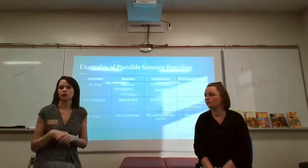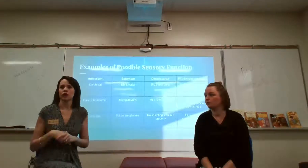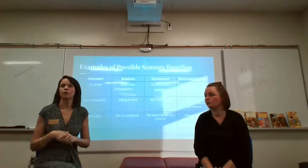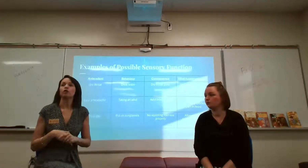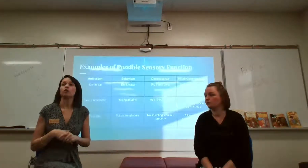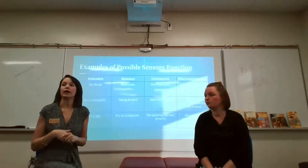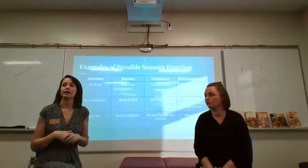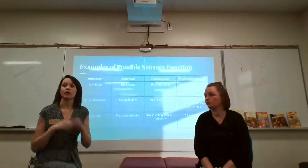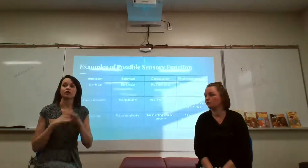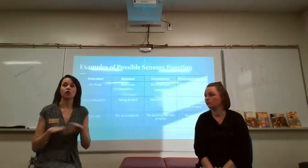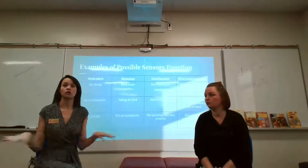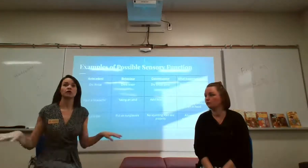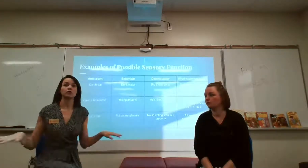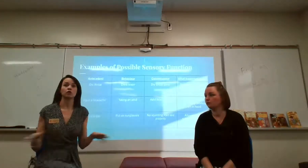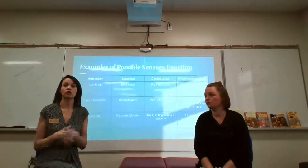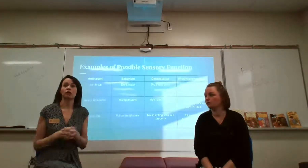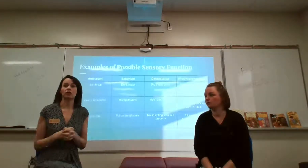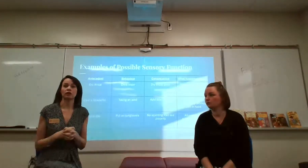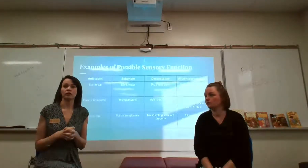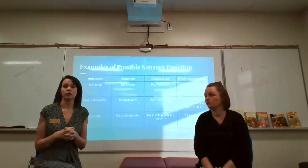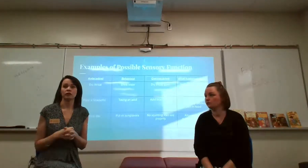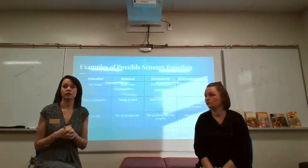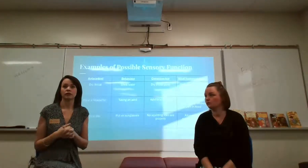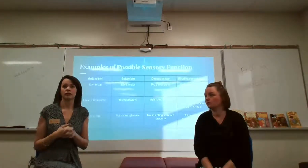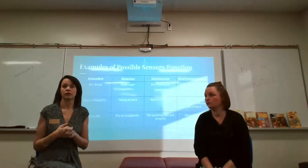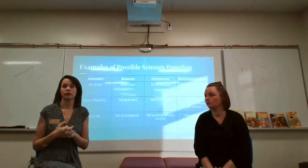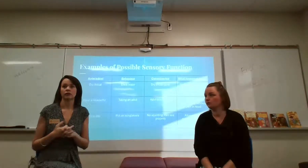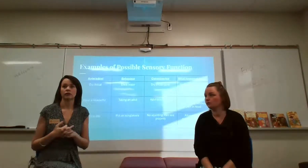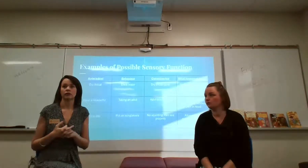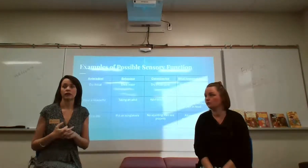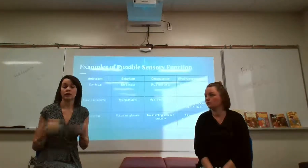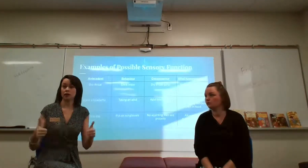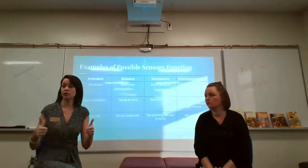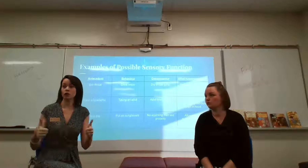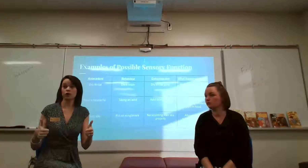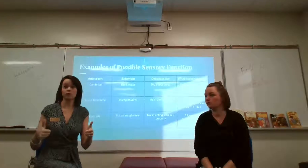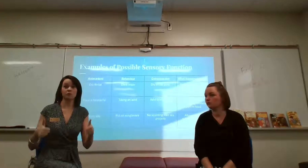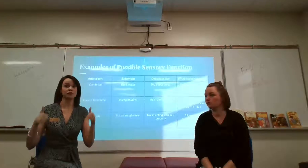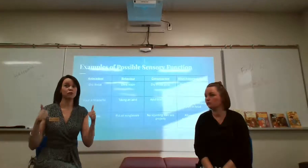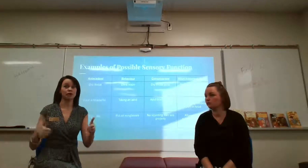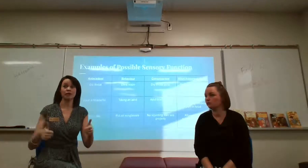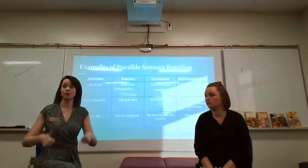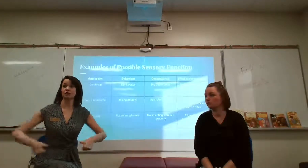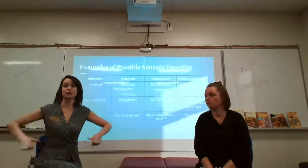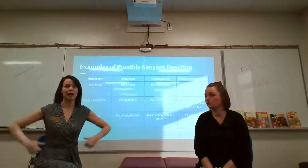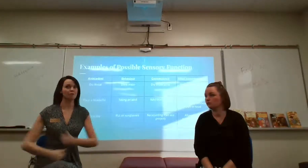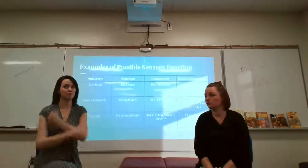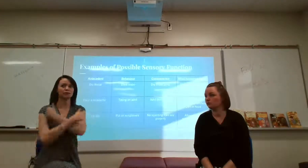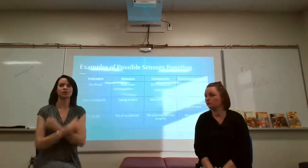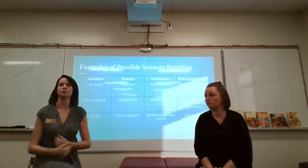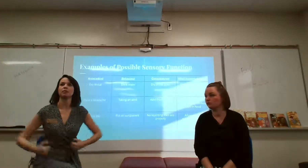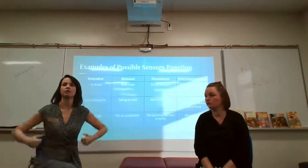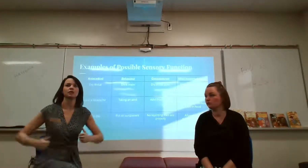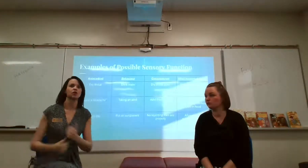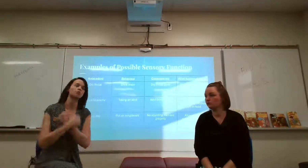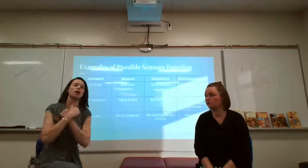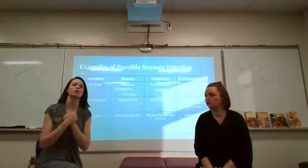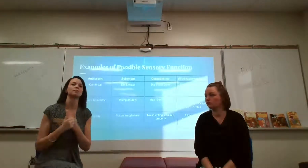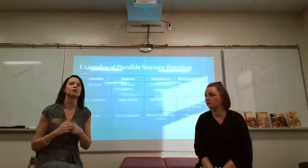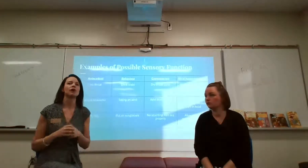on. Great. Did that totally solve it? Because now he's going to the gym, he's running to that gym, he's happy to be in the gym, he goes in, no problem,